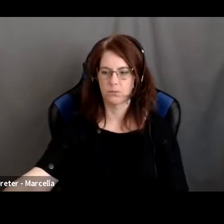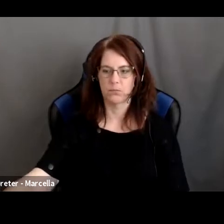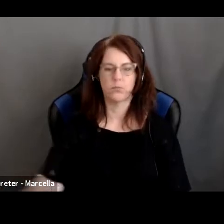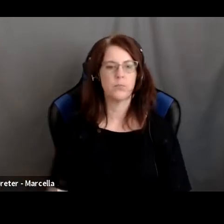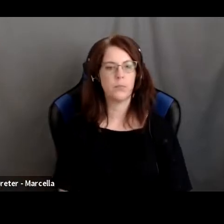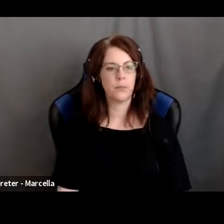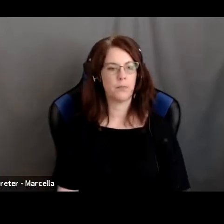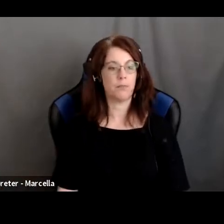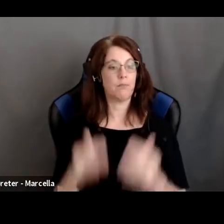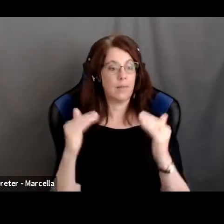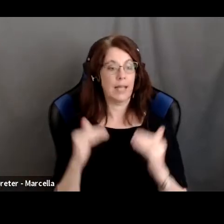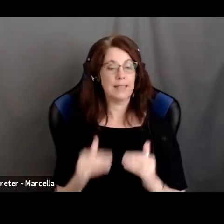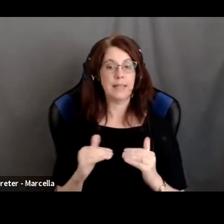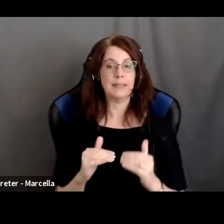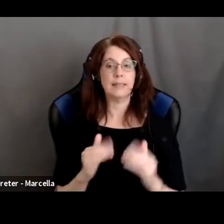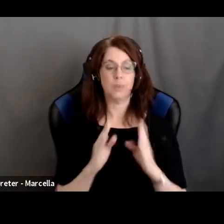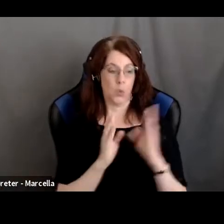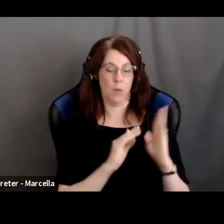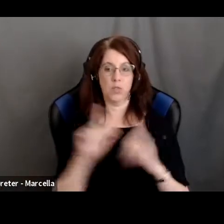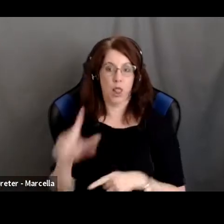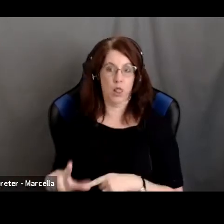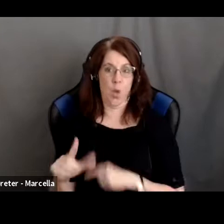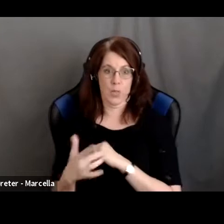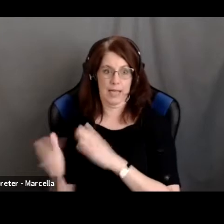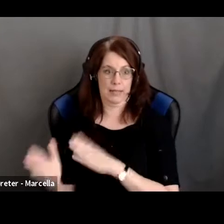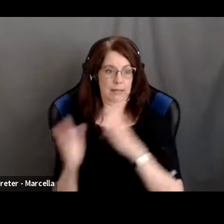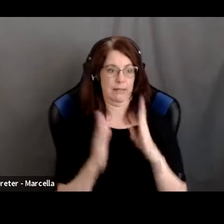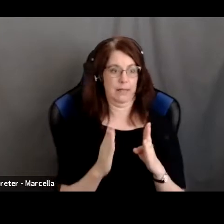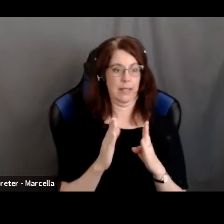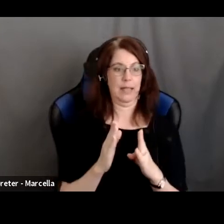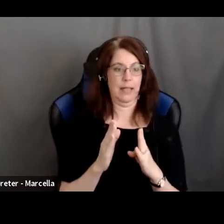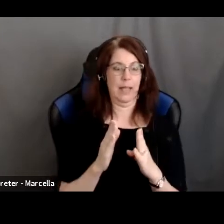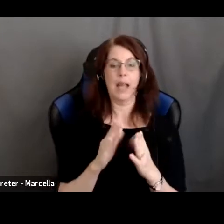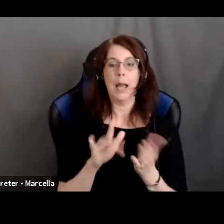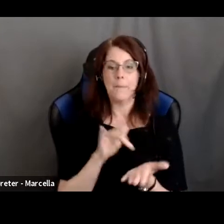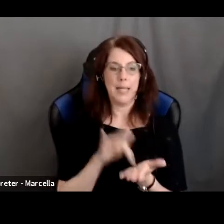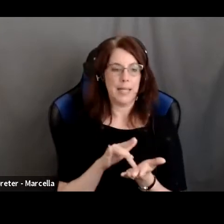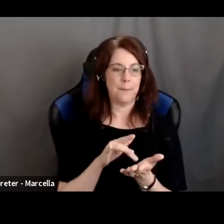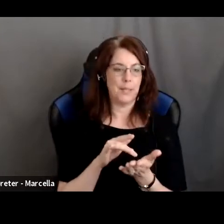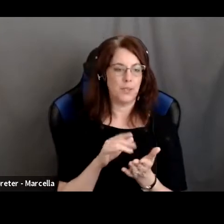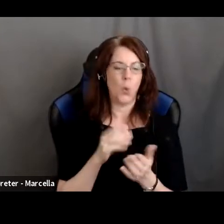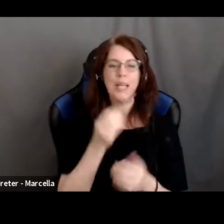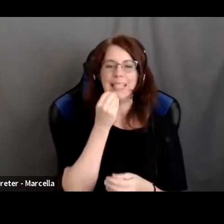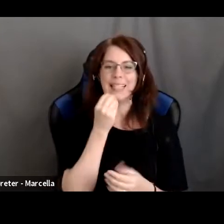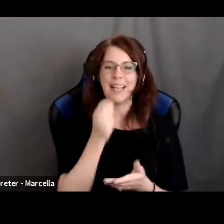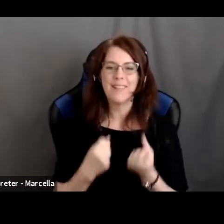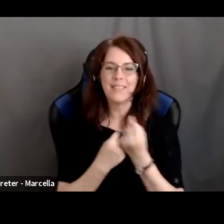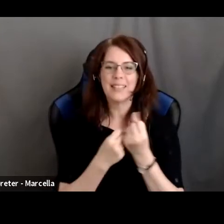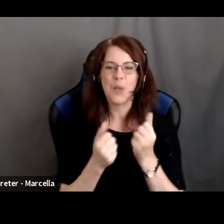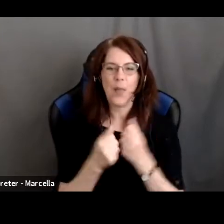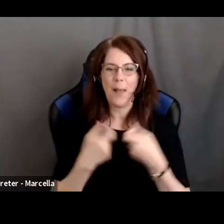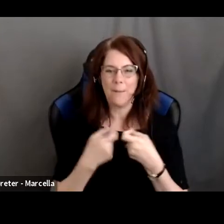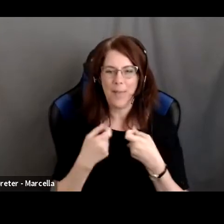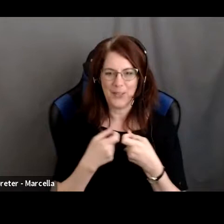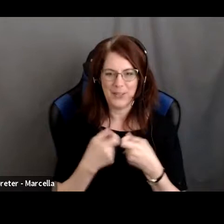So next, we're going to look at some medium tech solutions, and I have a subtitle here that just says eating facilitated with a battery. So when we look